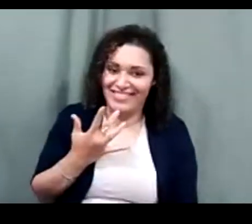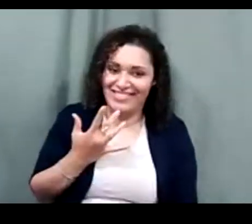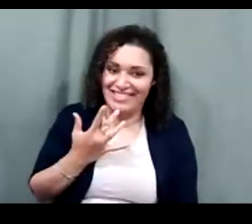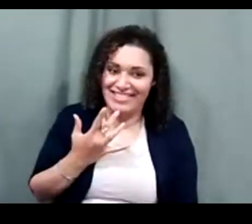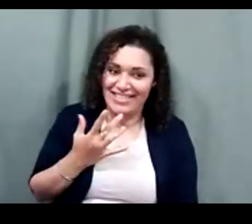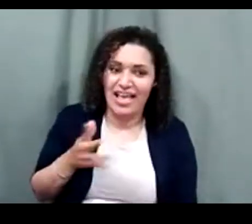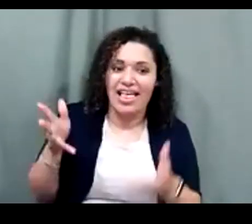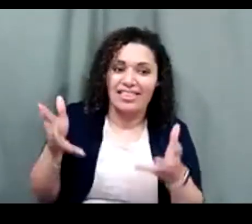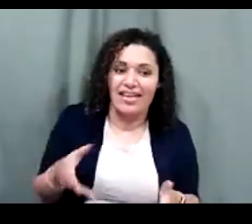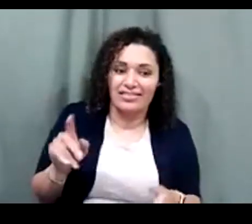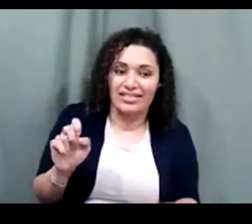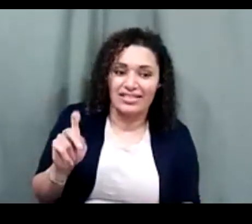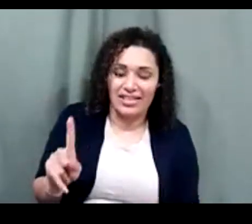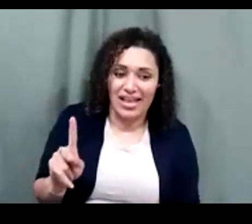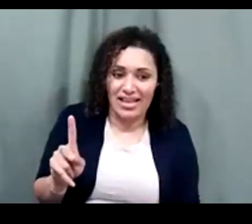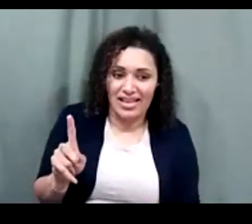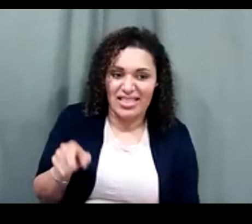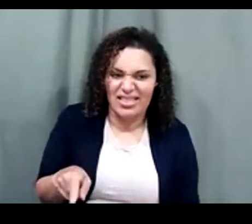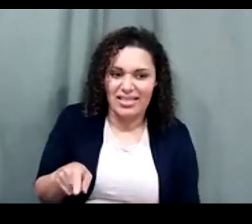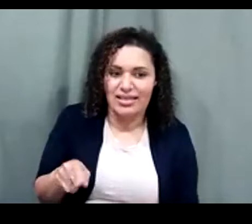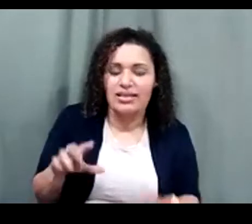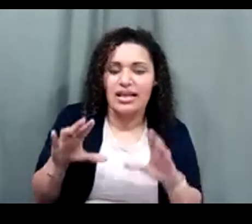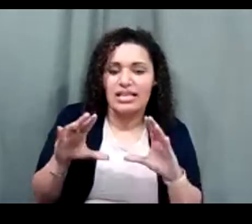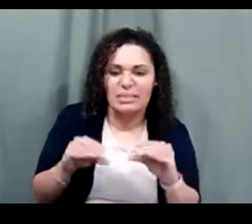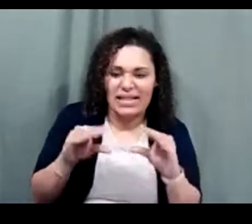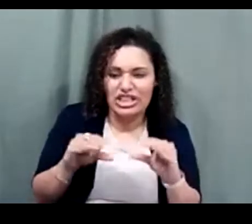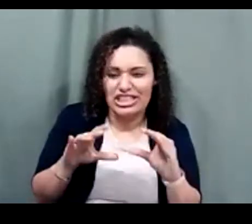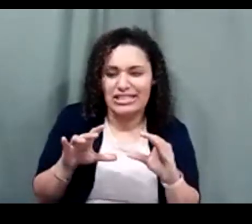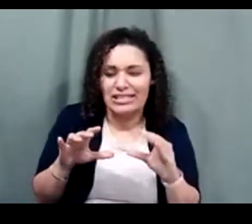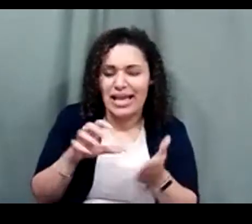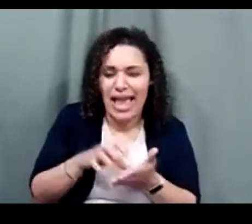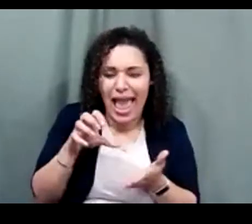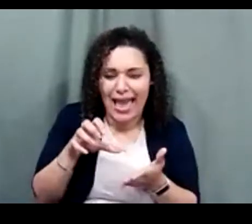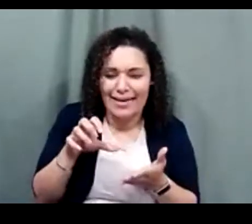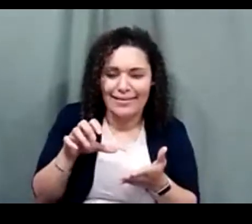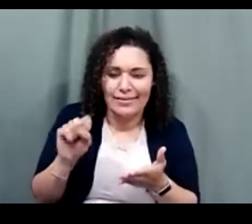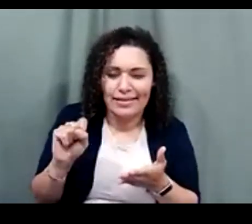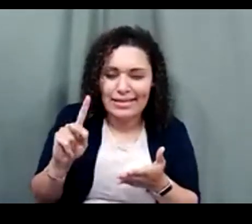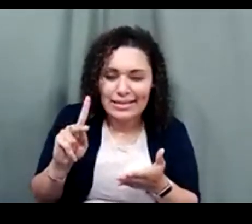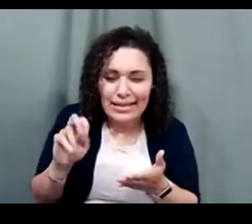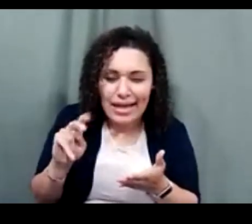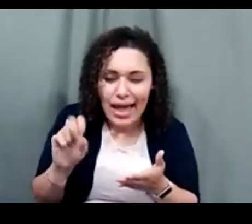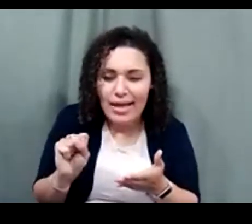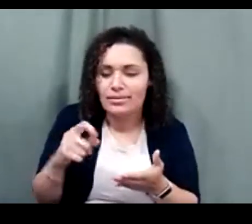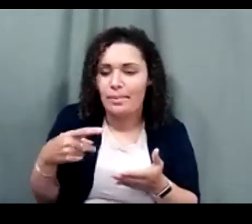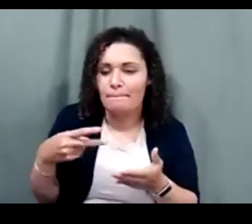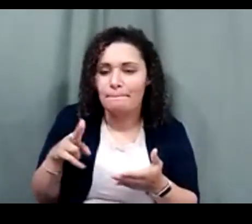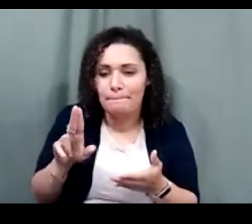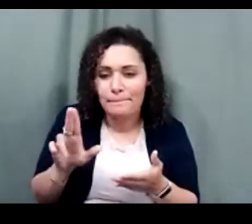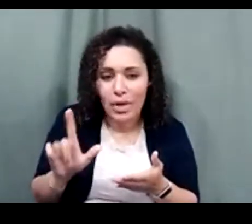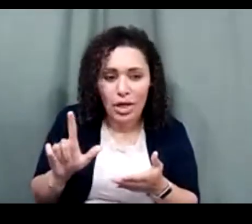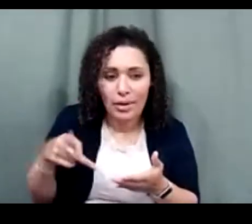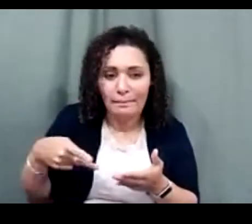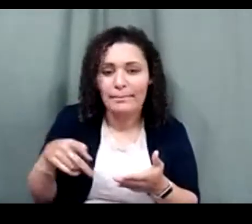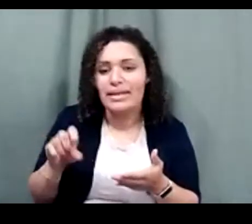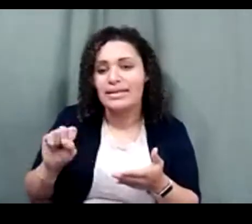tank is this kind of spongy cake of skins and pulp and seeds and just a little